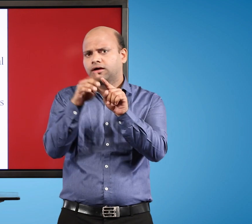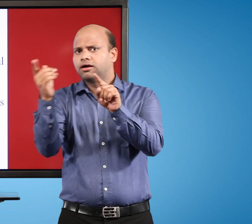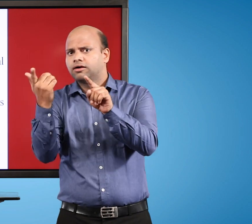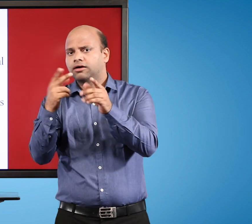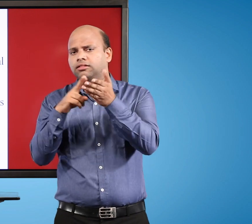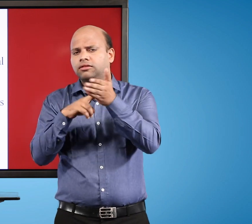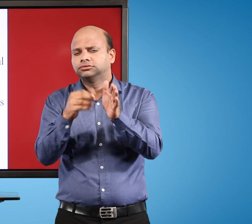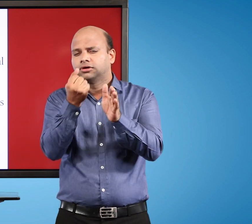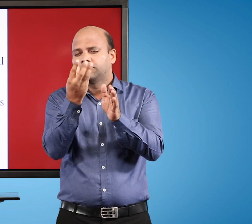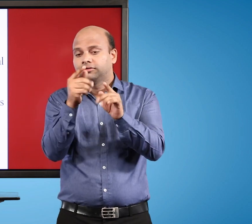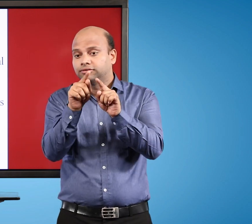10,999.